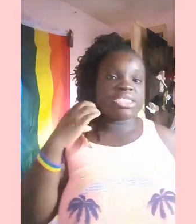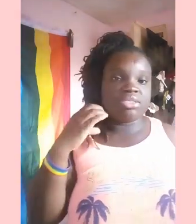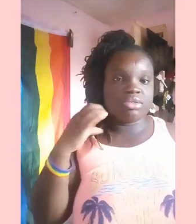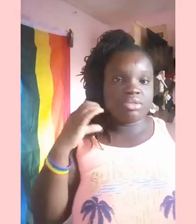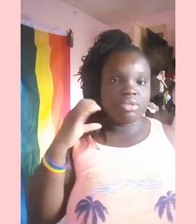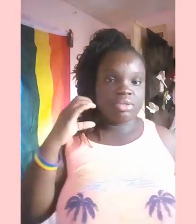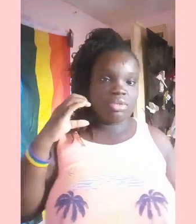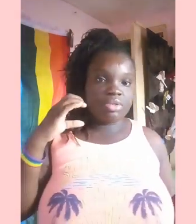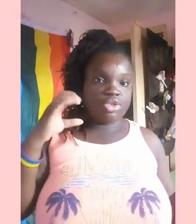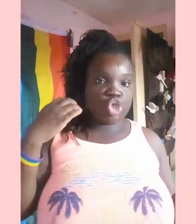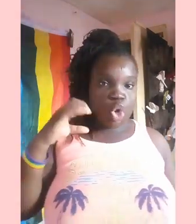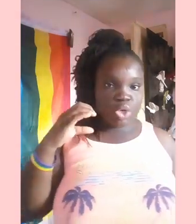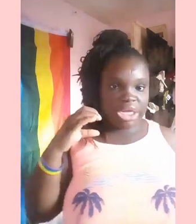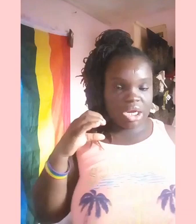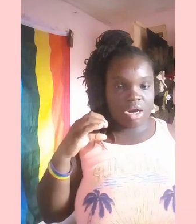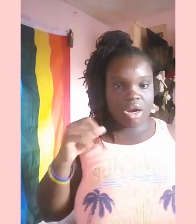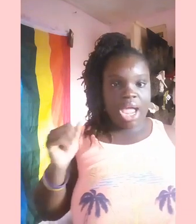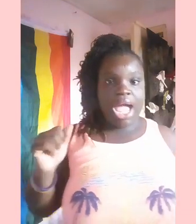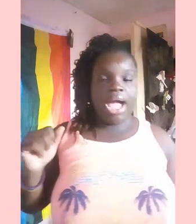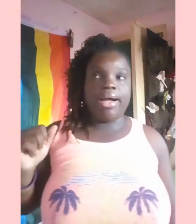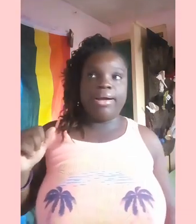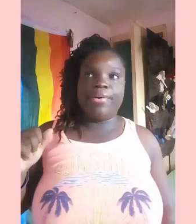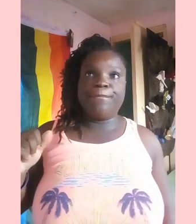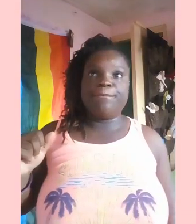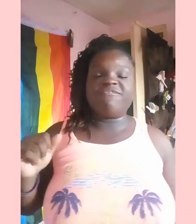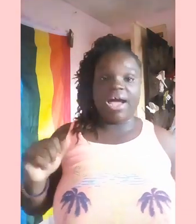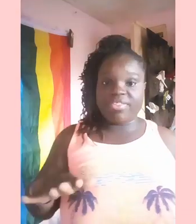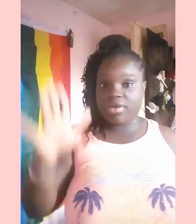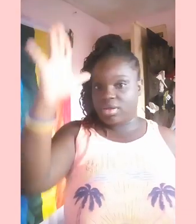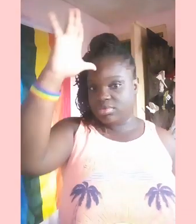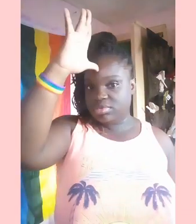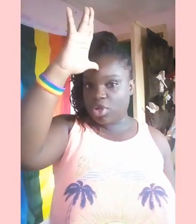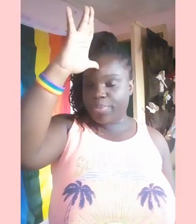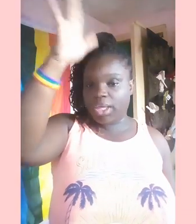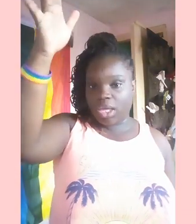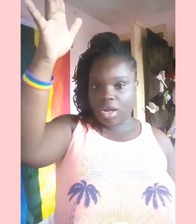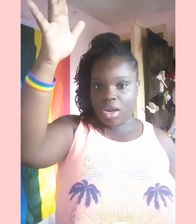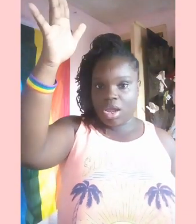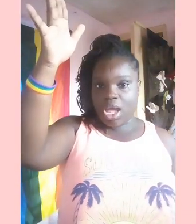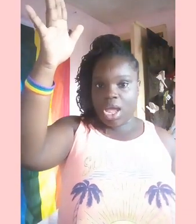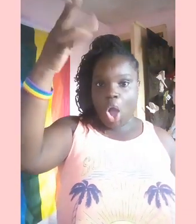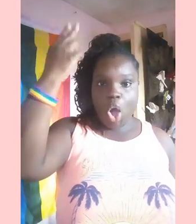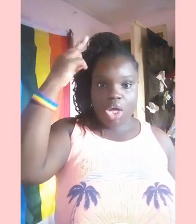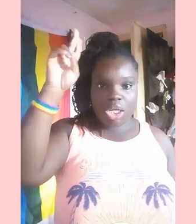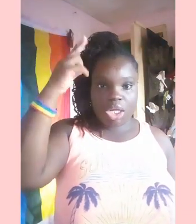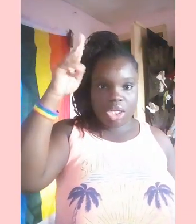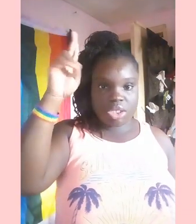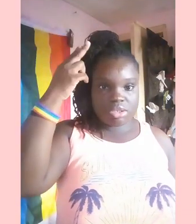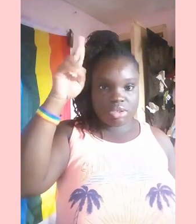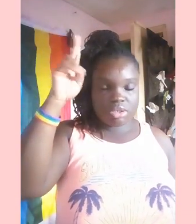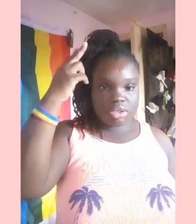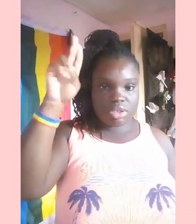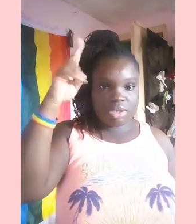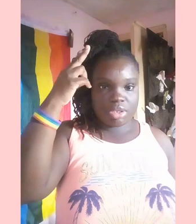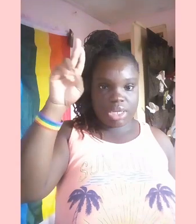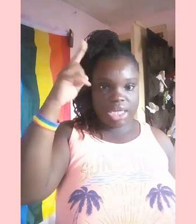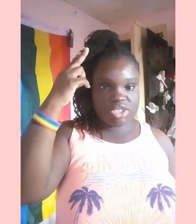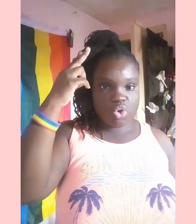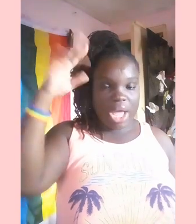Cousin down here, father up here, uncle like so, and